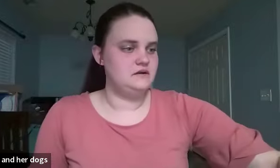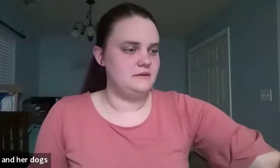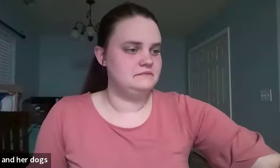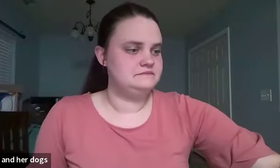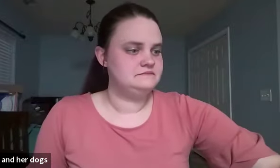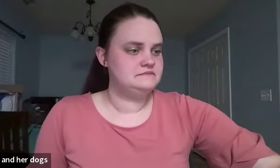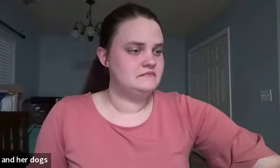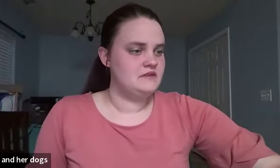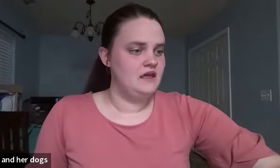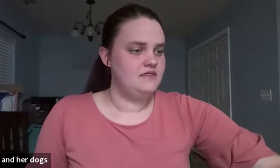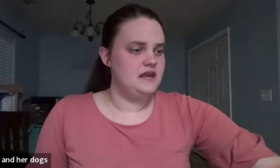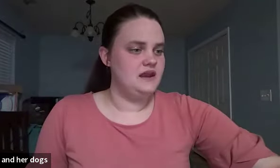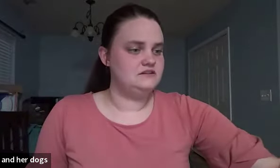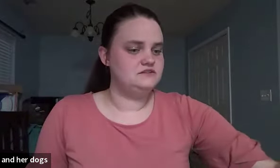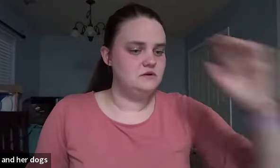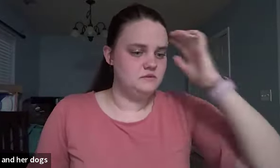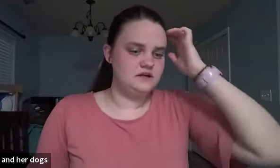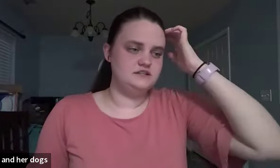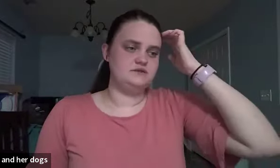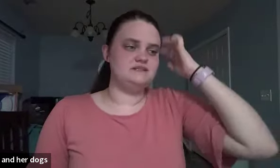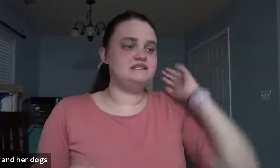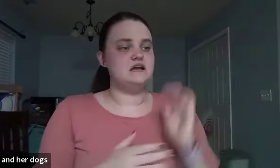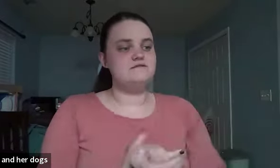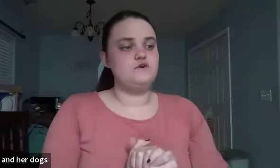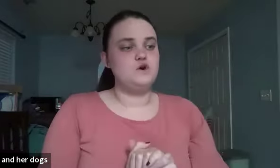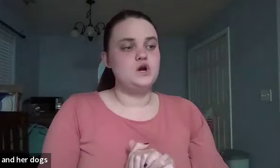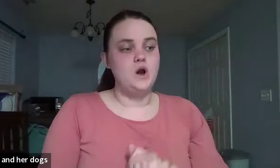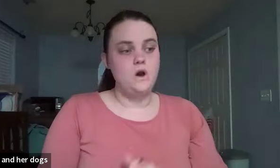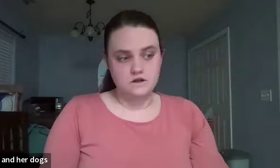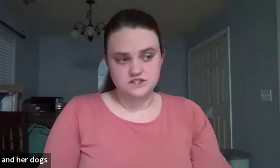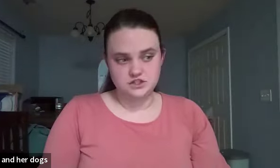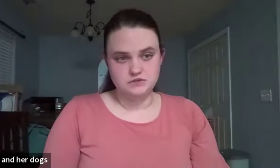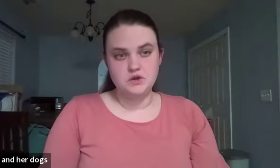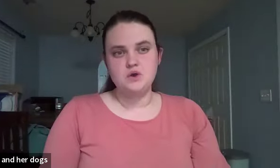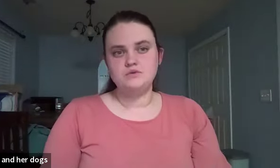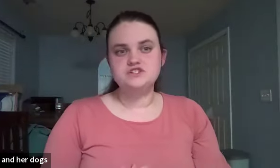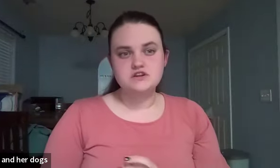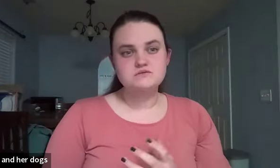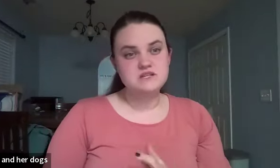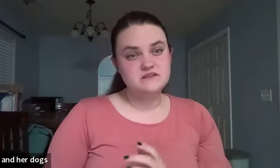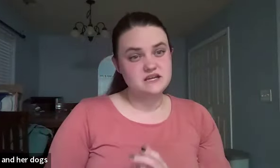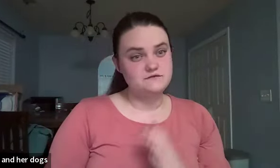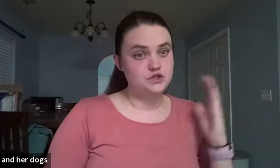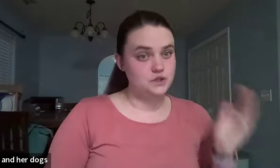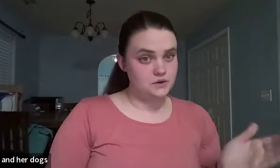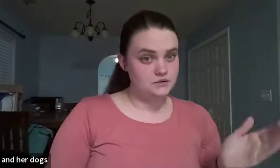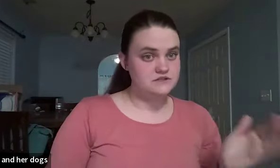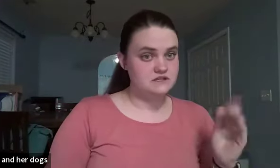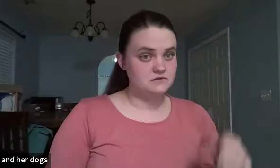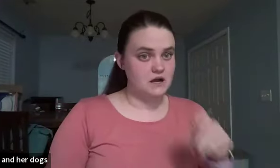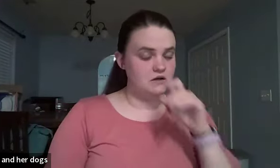Okay. The next one we're gonna do is the sign for costume, which is also really the sign for clothes as